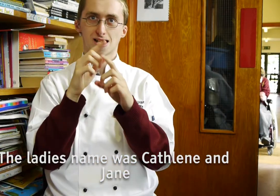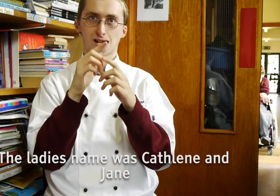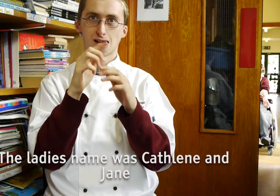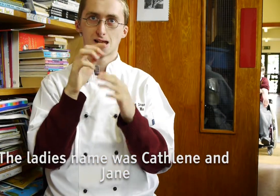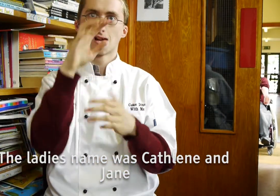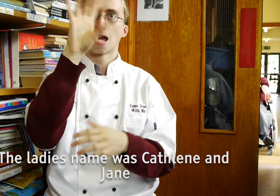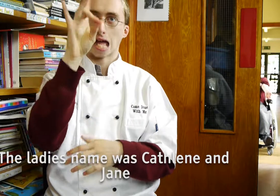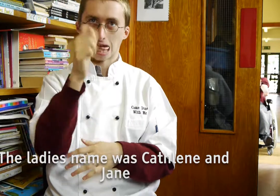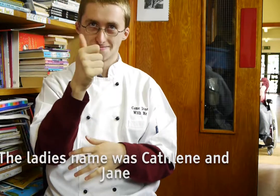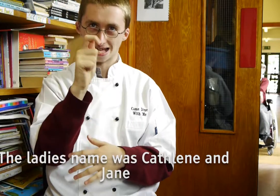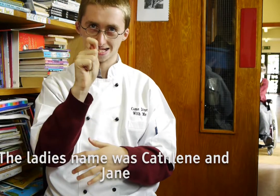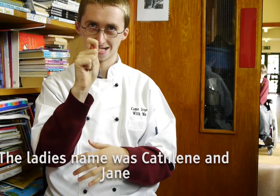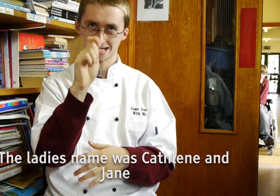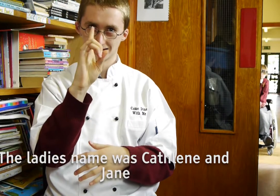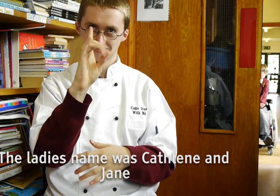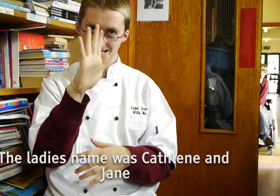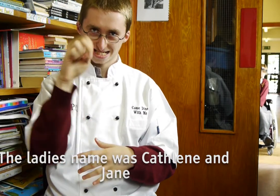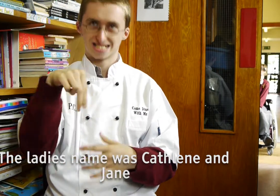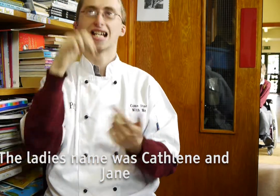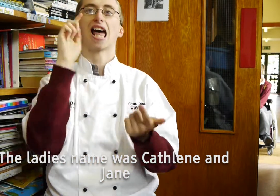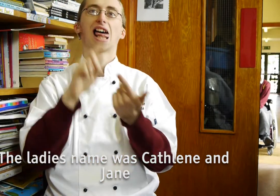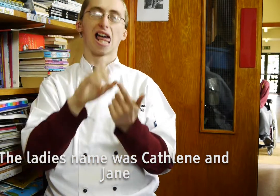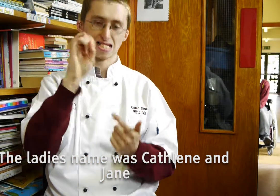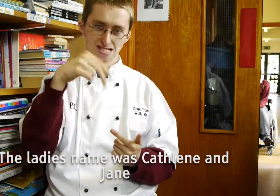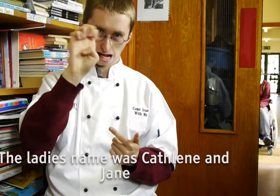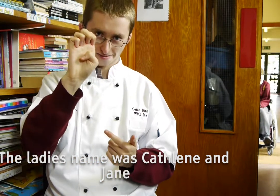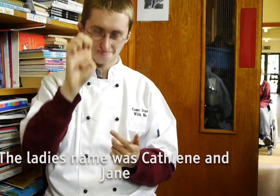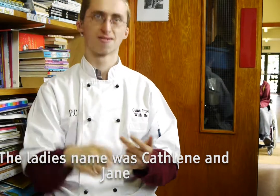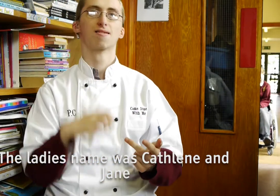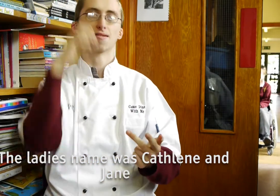The ladies' names were Kathleen and Jane.